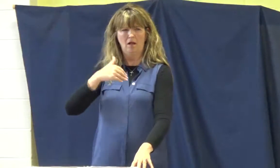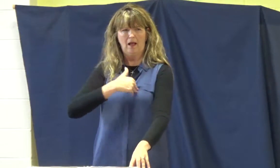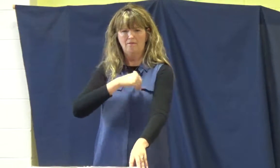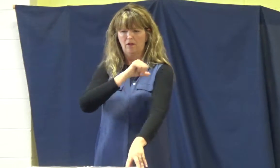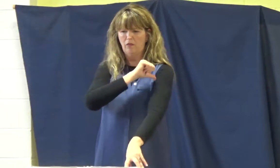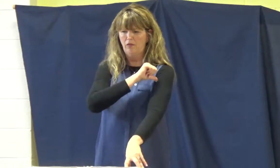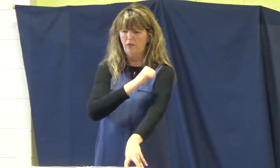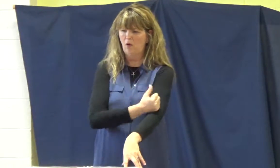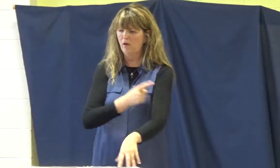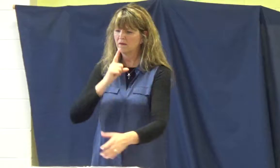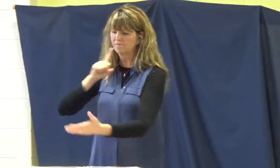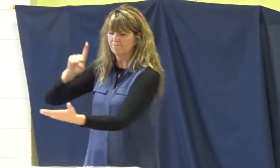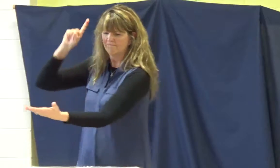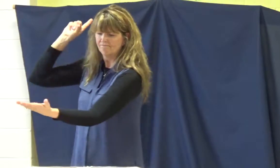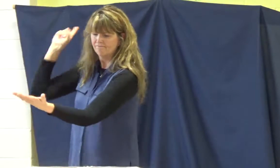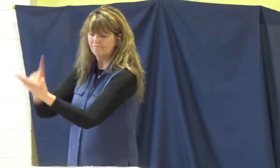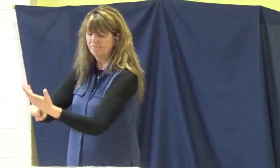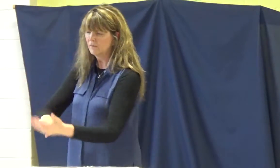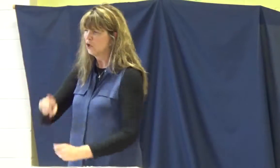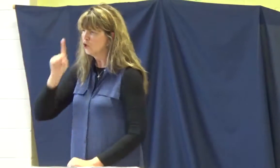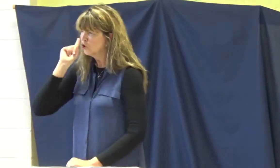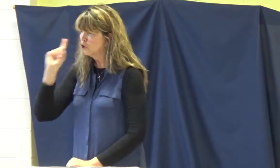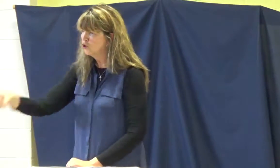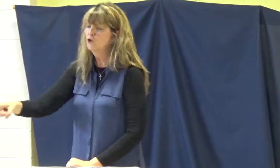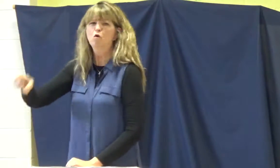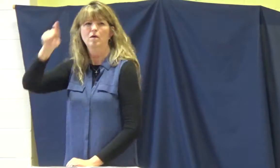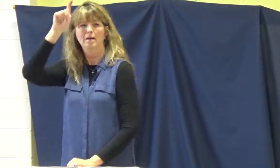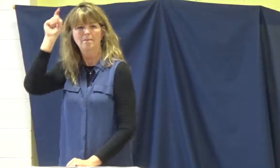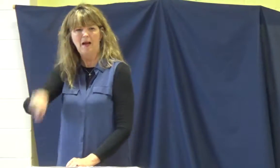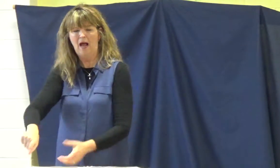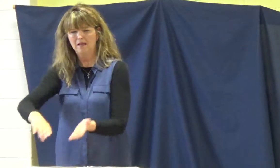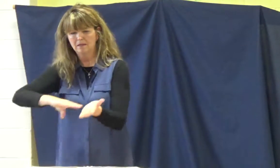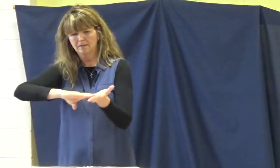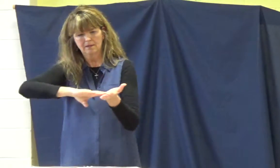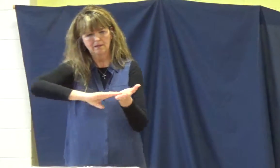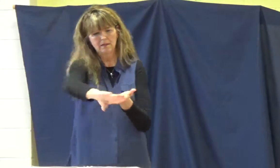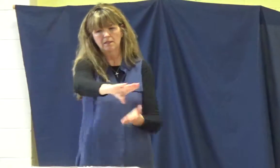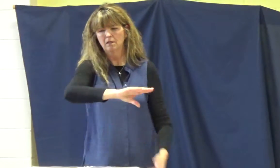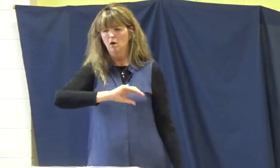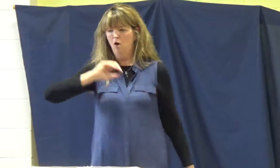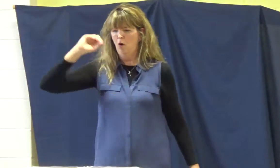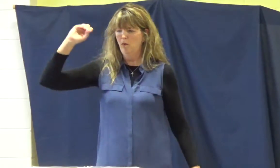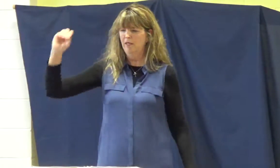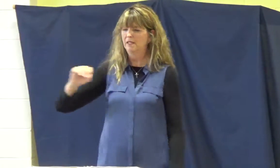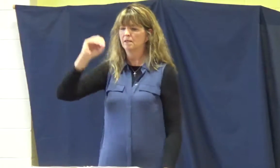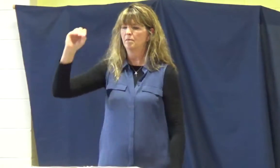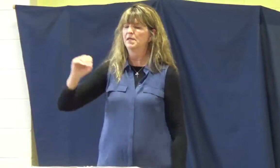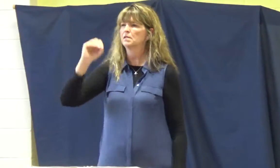As a disciple of Christ, Paul actually had the authority to command Philemon to forgive